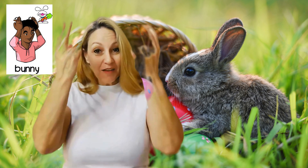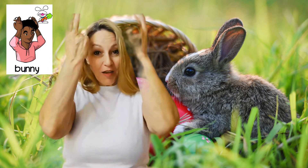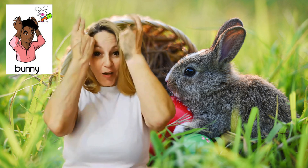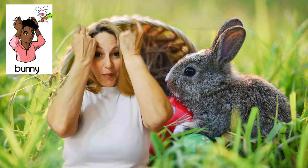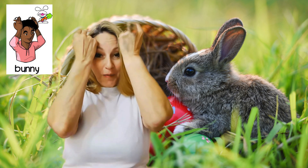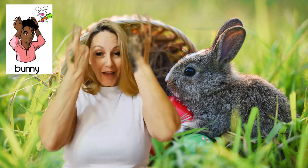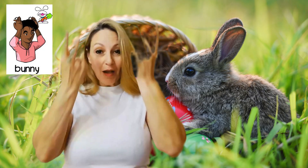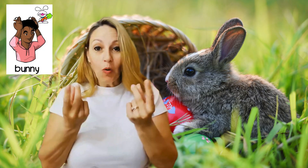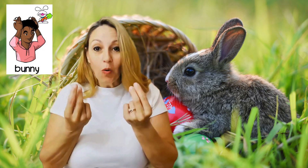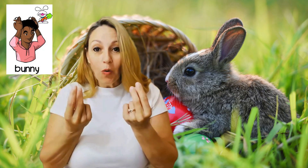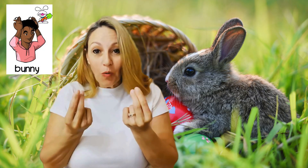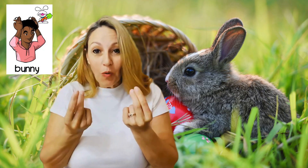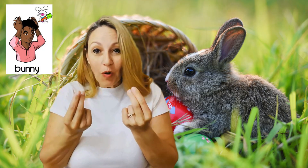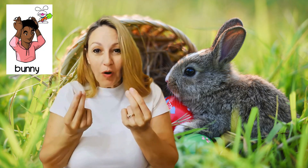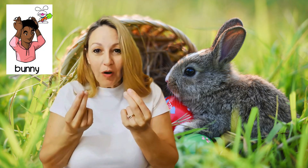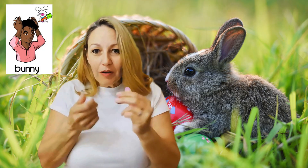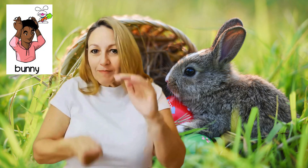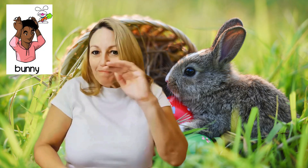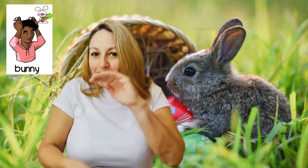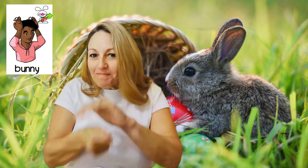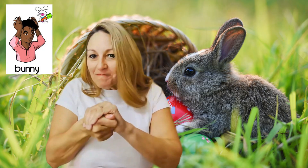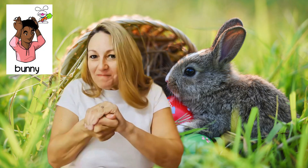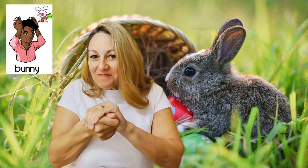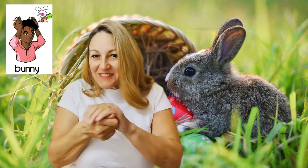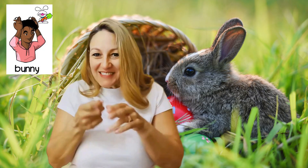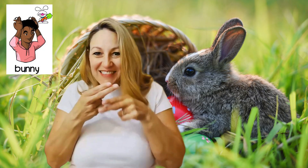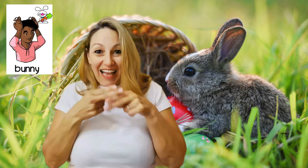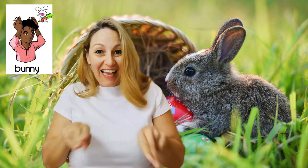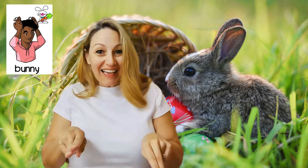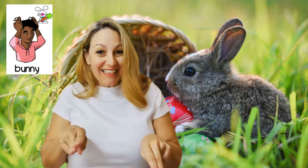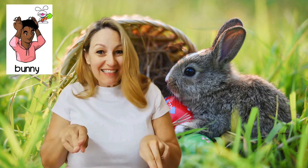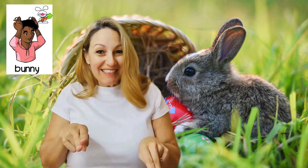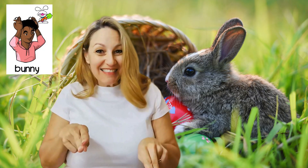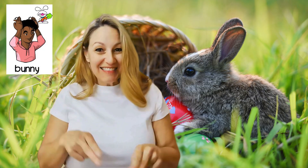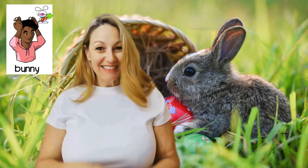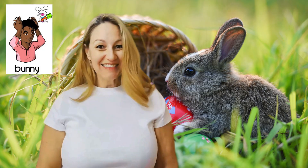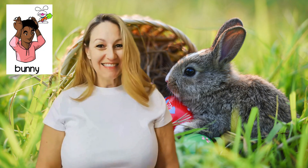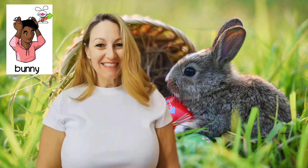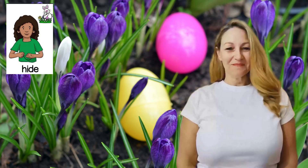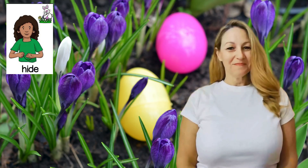The Easter bunny hides the eggs.